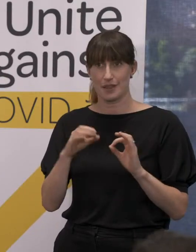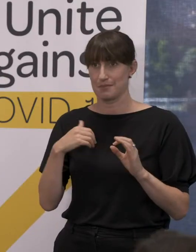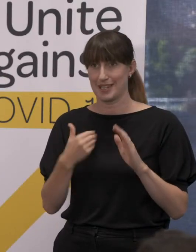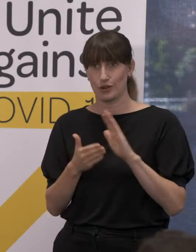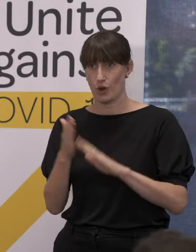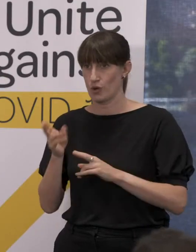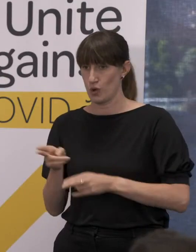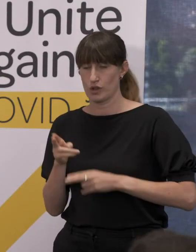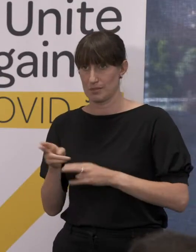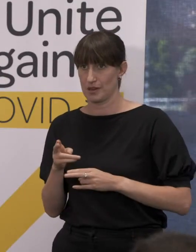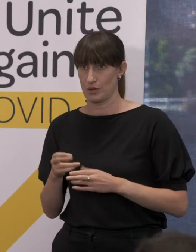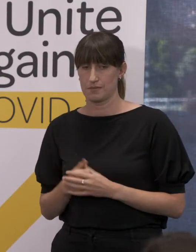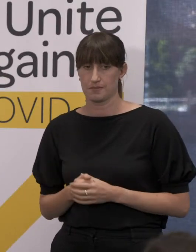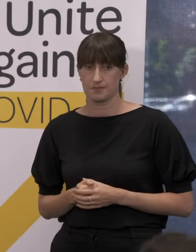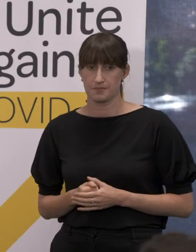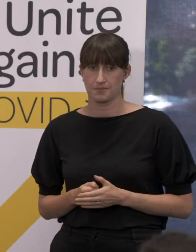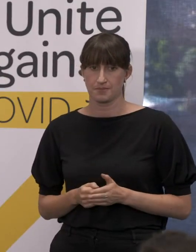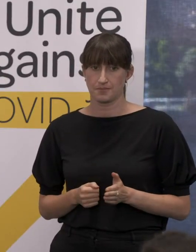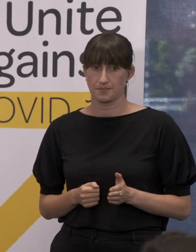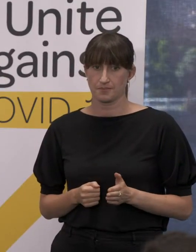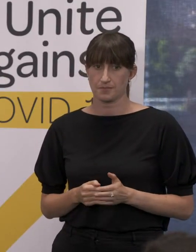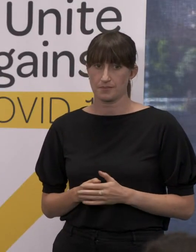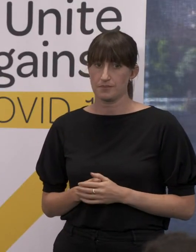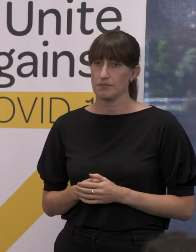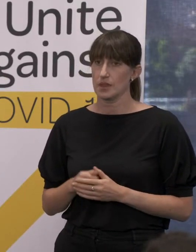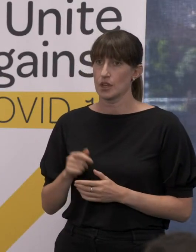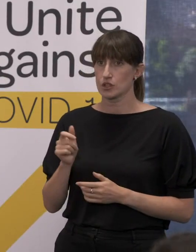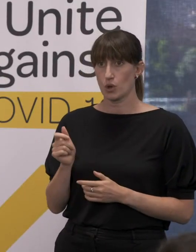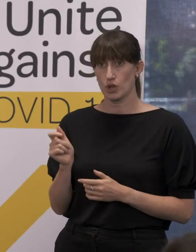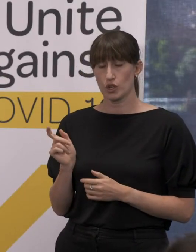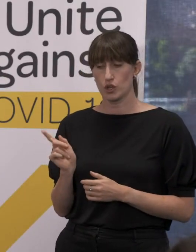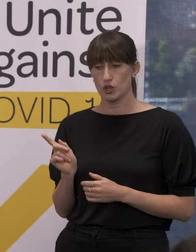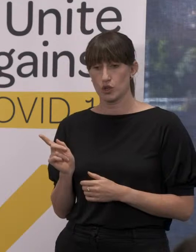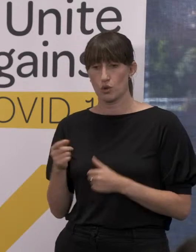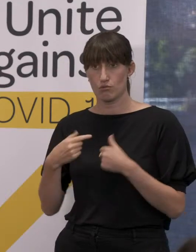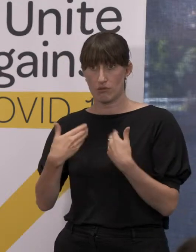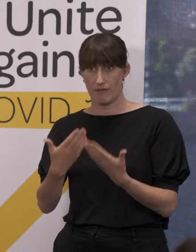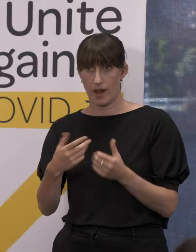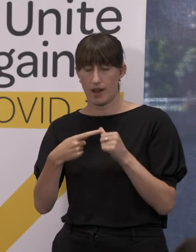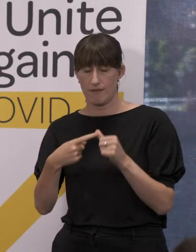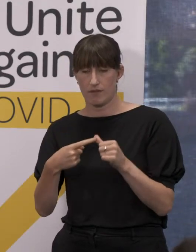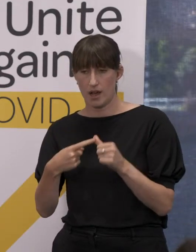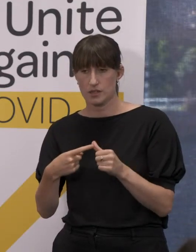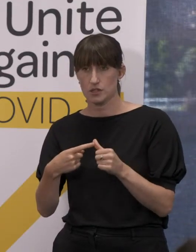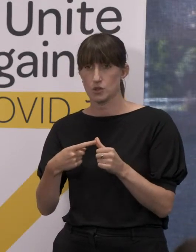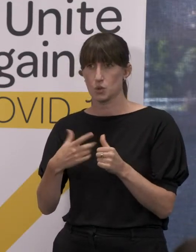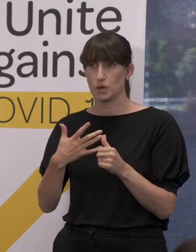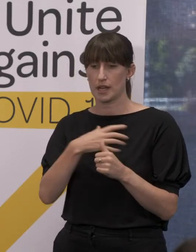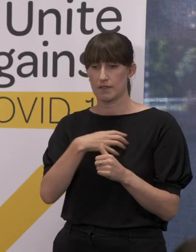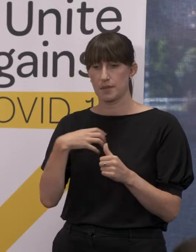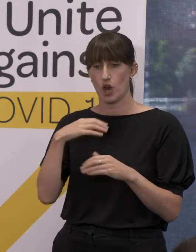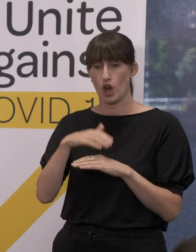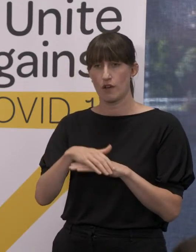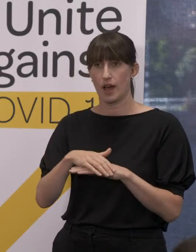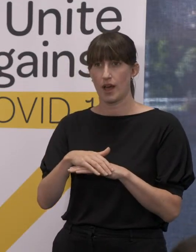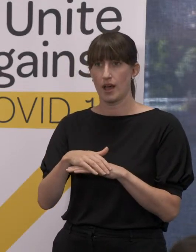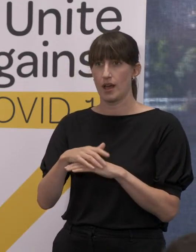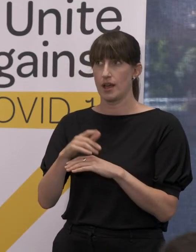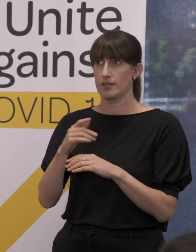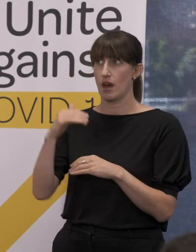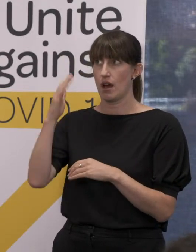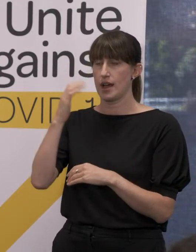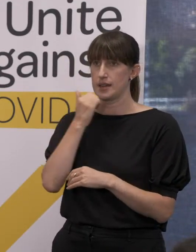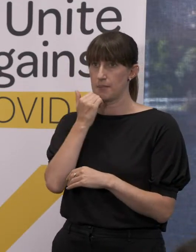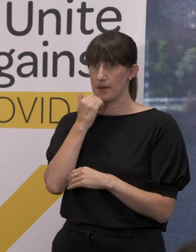how to cope with the increased numbers of cases that we've seen coming out of India. Is there anything that they haven't adopted that you would have liked to see them